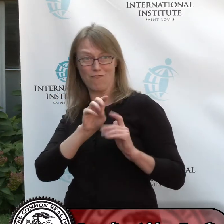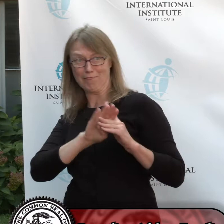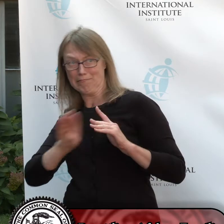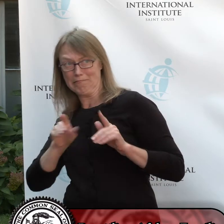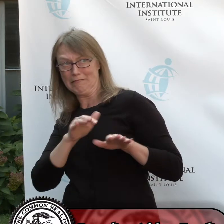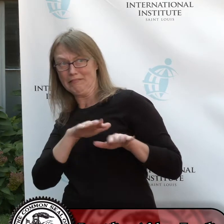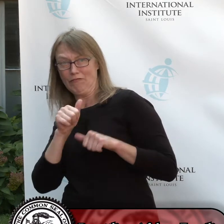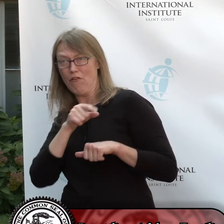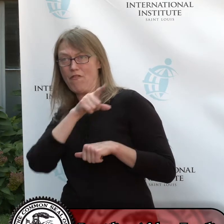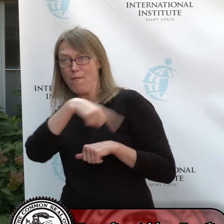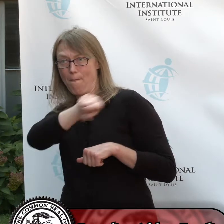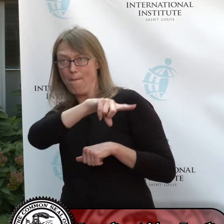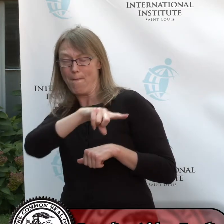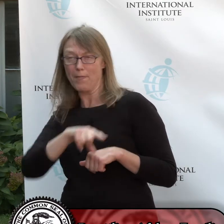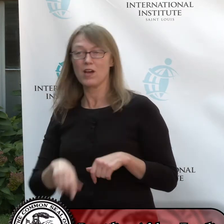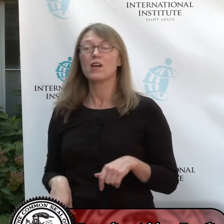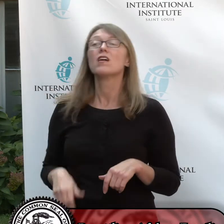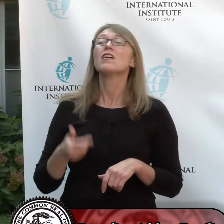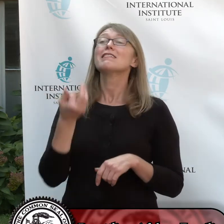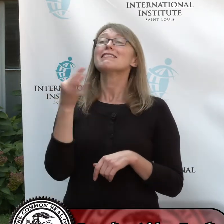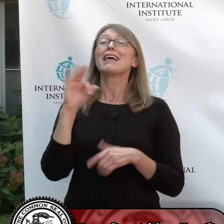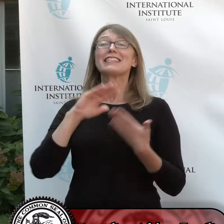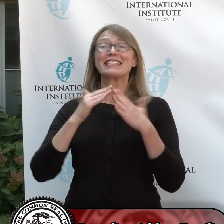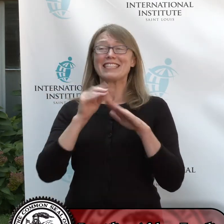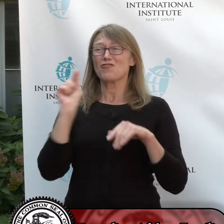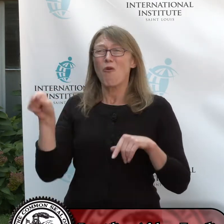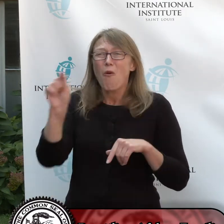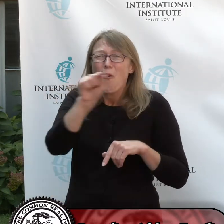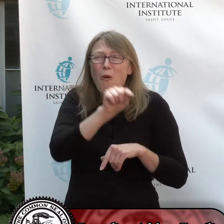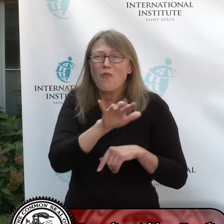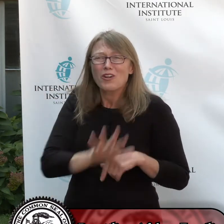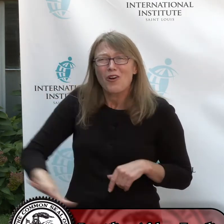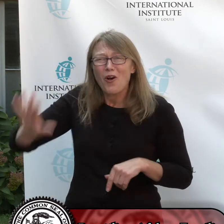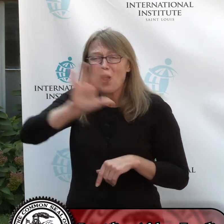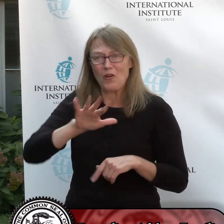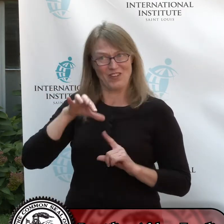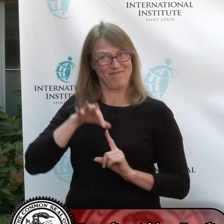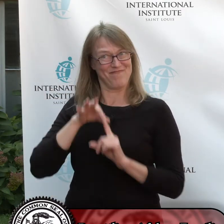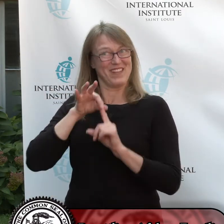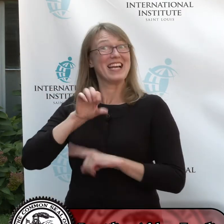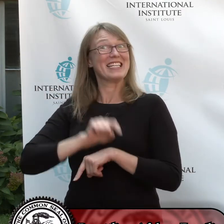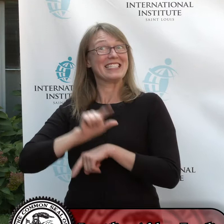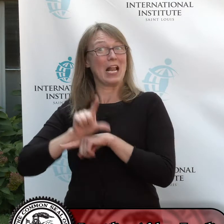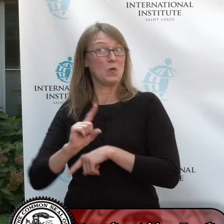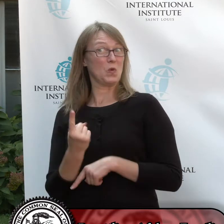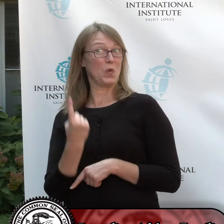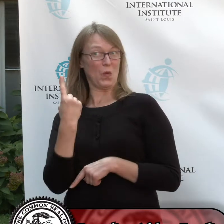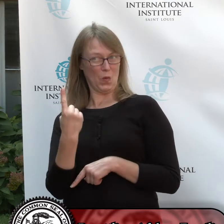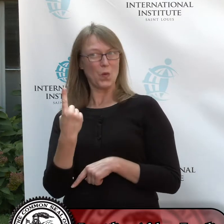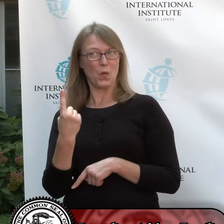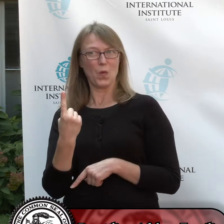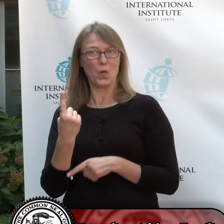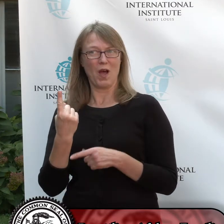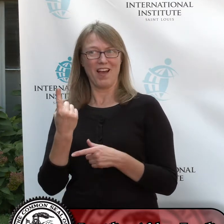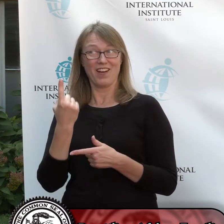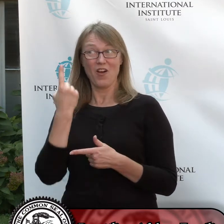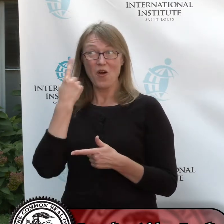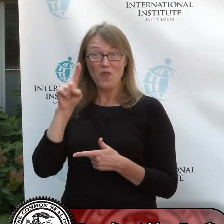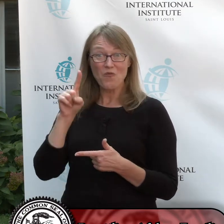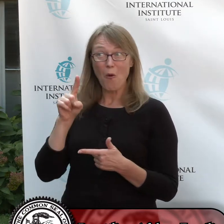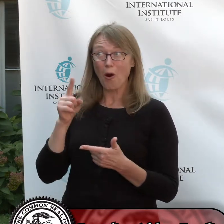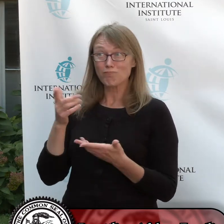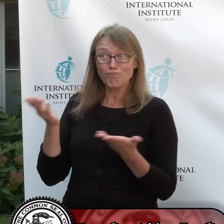by the federal government for resettlement of Afghan citizens with special immigrant visas, or SIVs. This